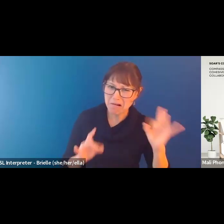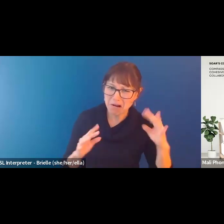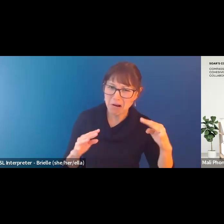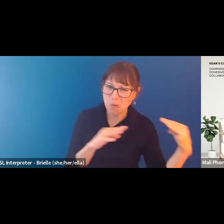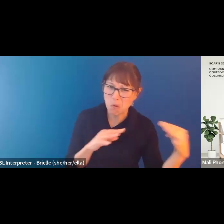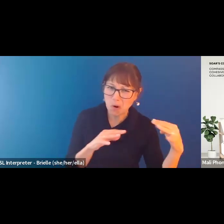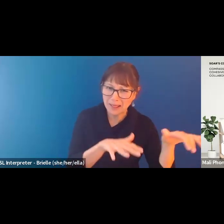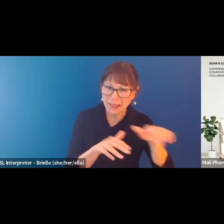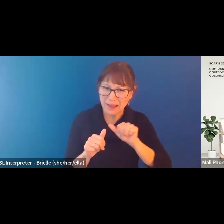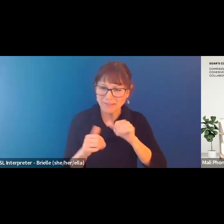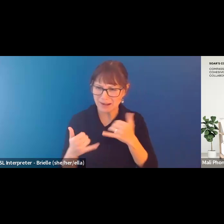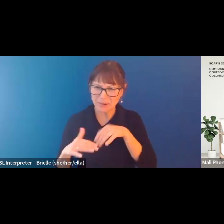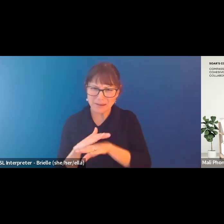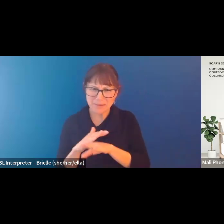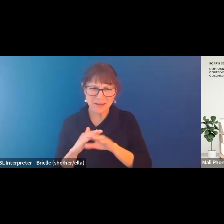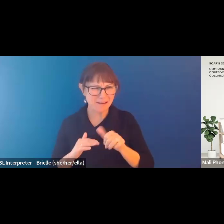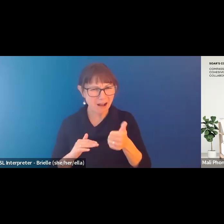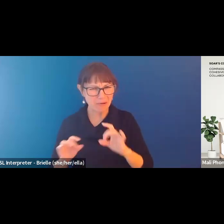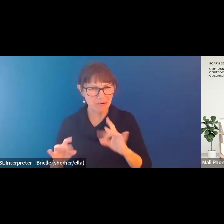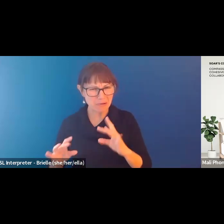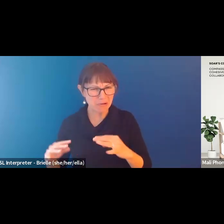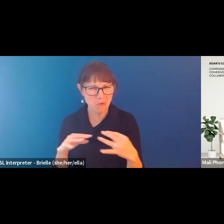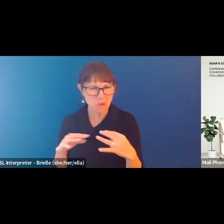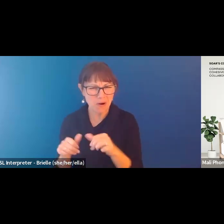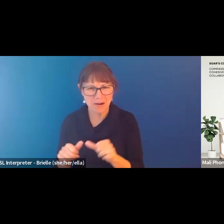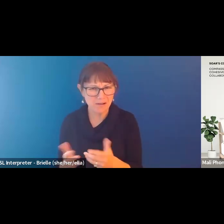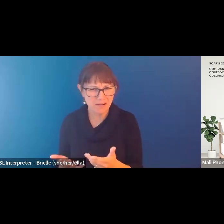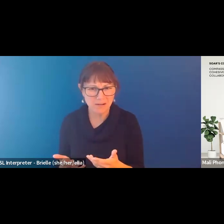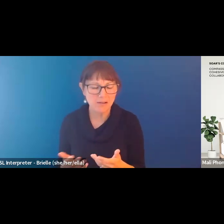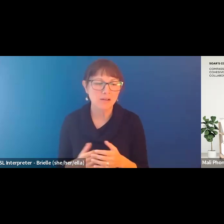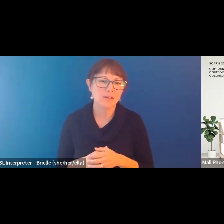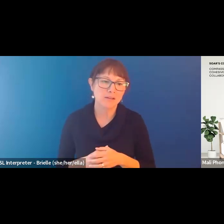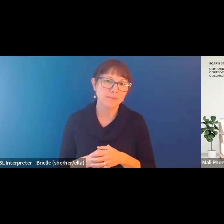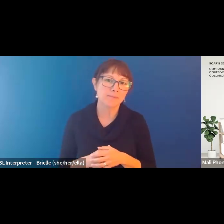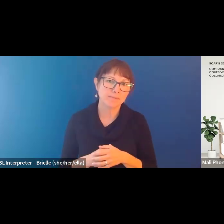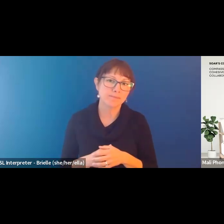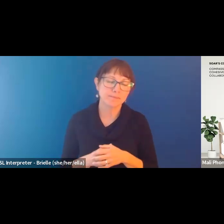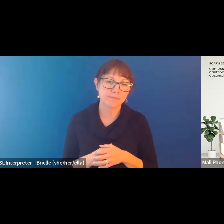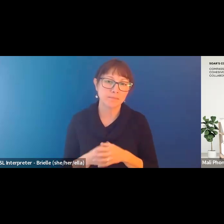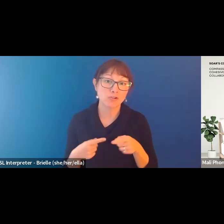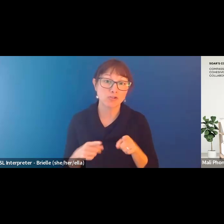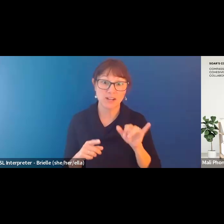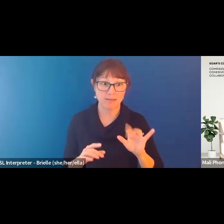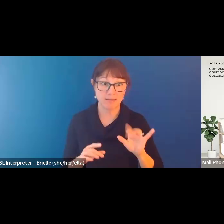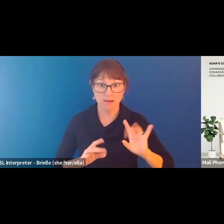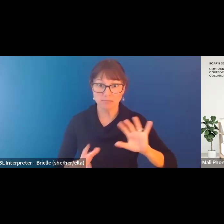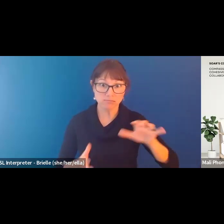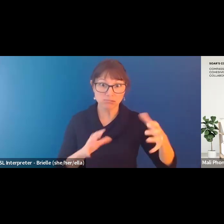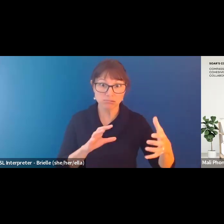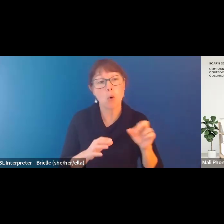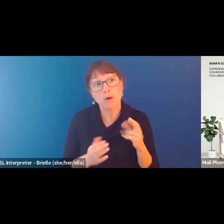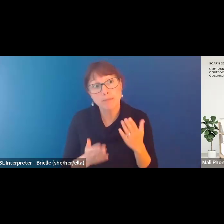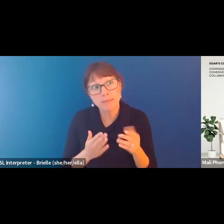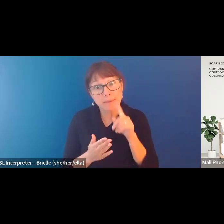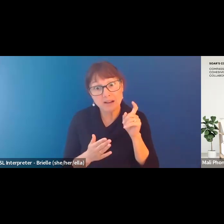zone only to enter another." And yet, even in the chaos, or perhaps because of the